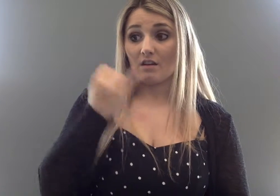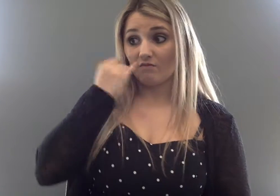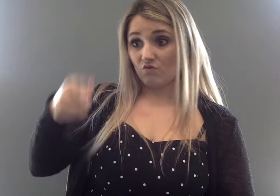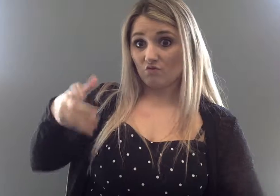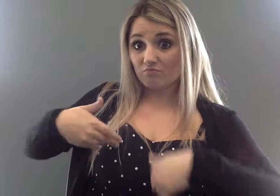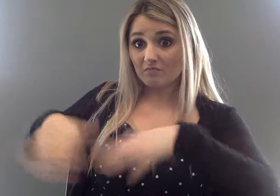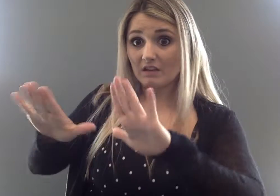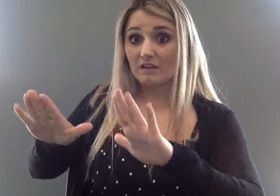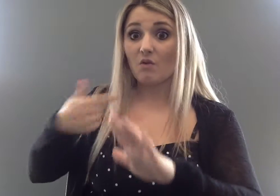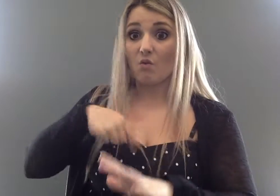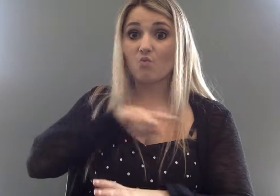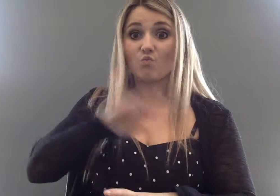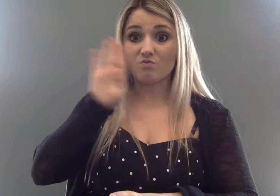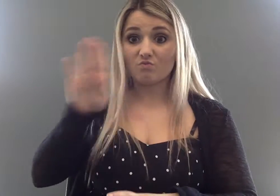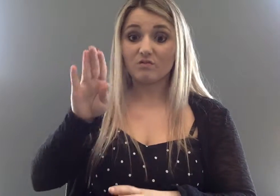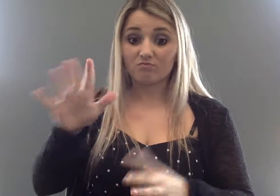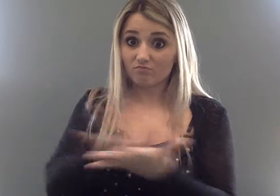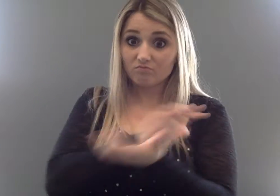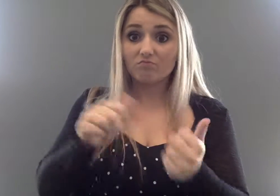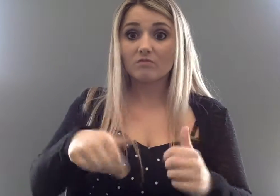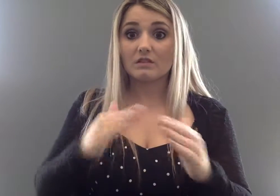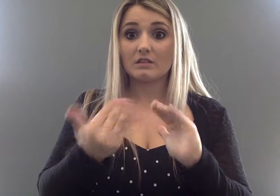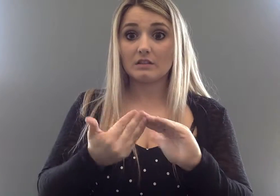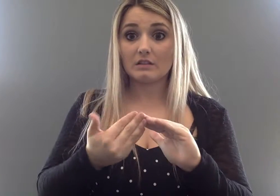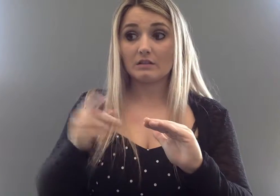leave. So it saved the city of Boston.